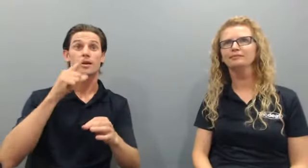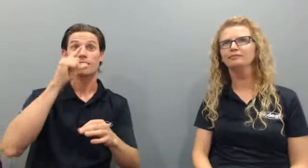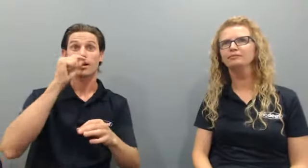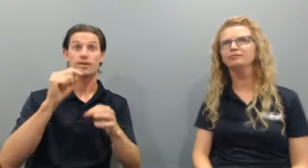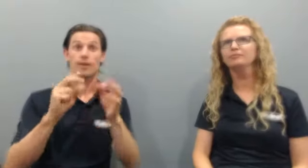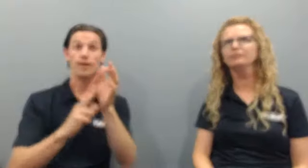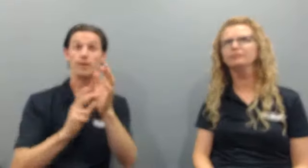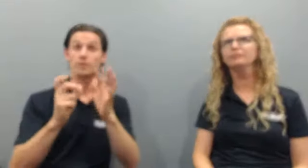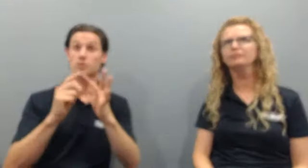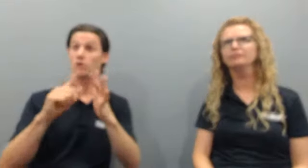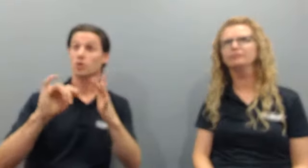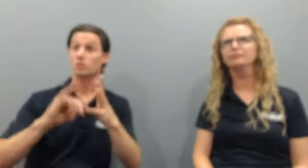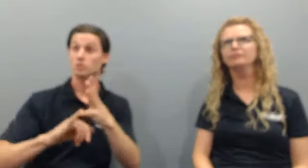Another question here is,